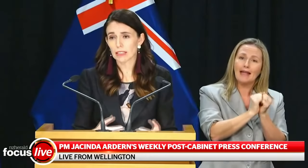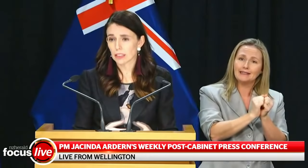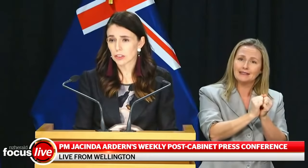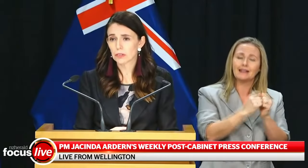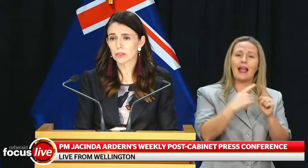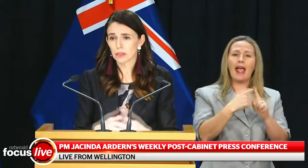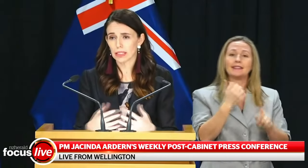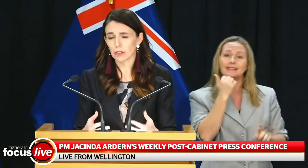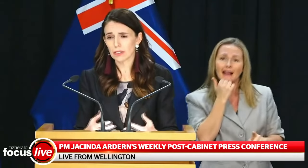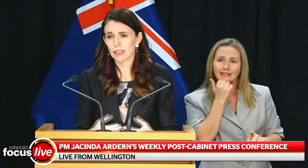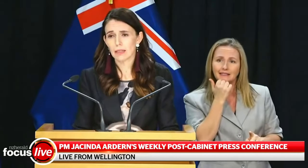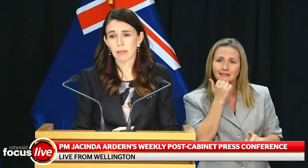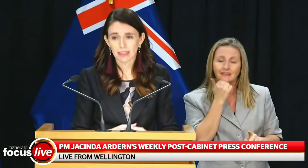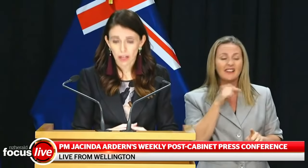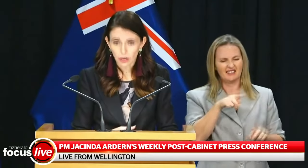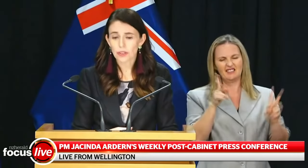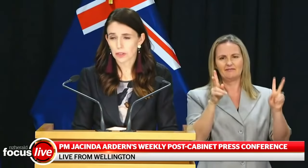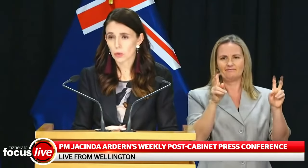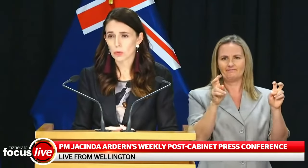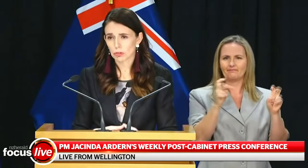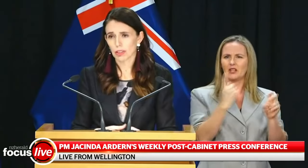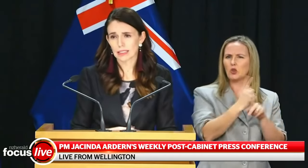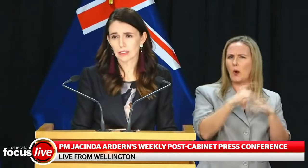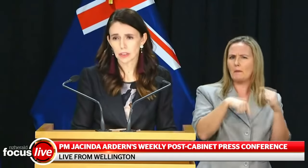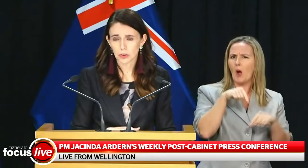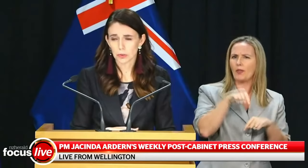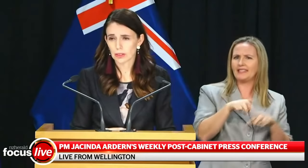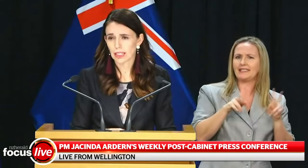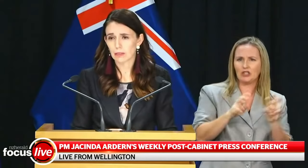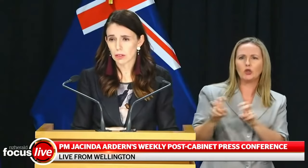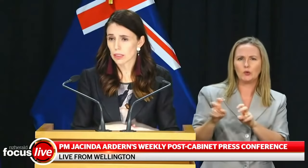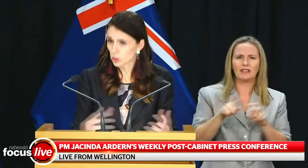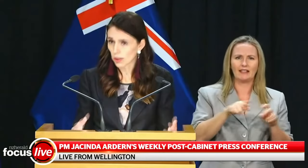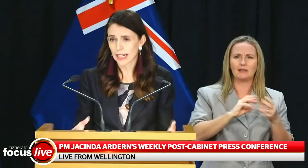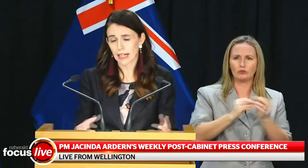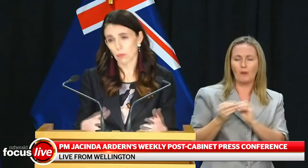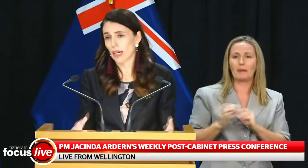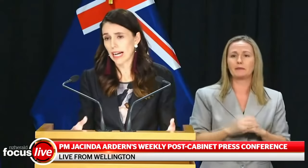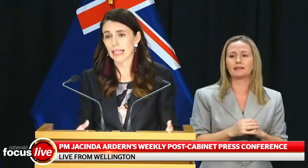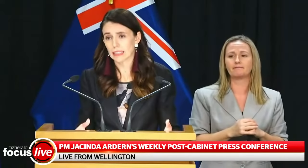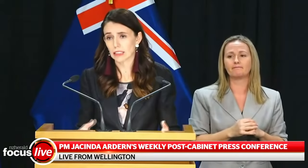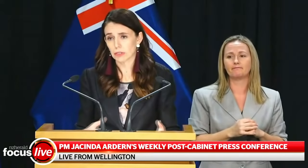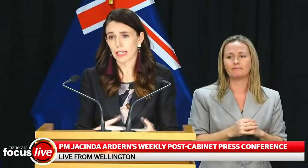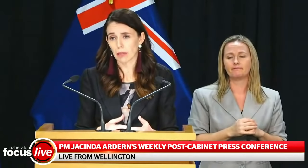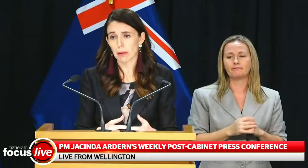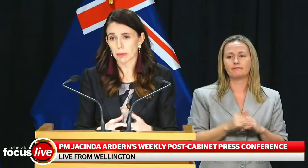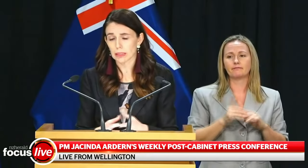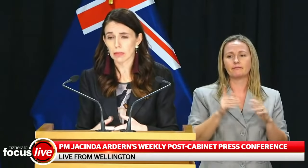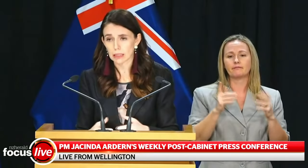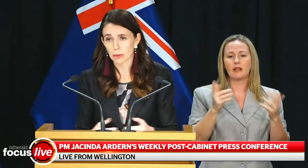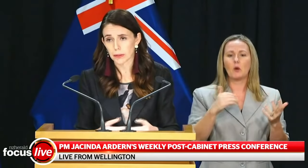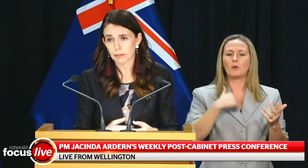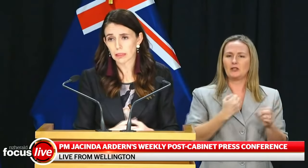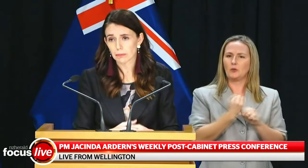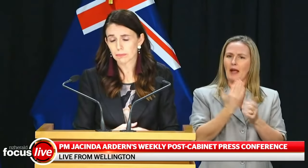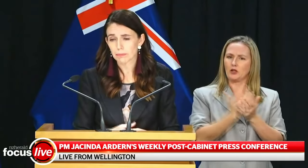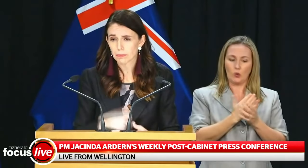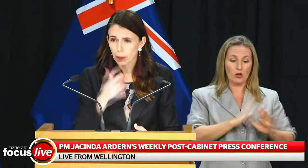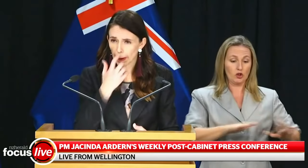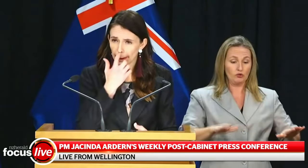some of these issues early on, but I know there are calls for us to ensure that there's greater and wider access for our young people to some of these